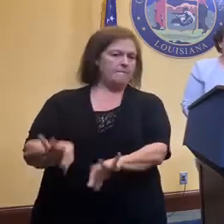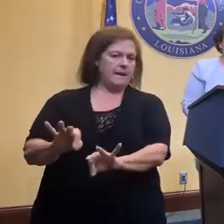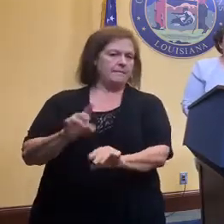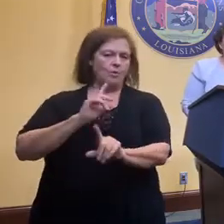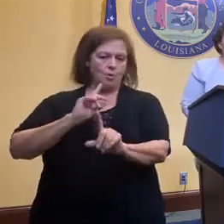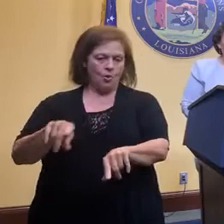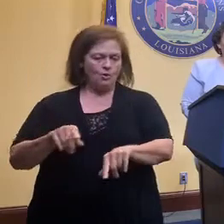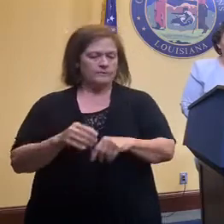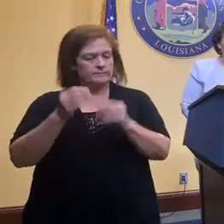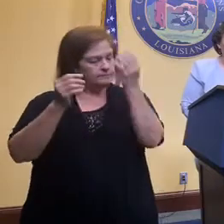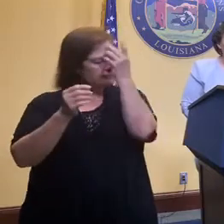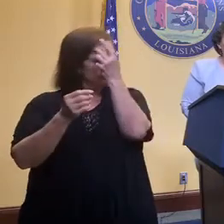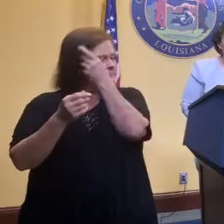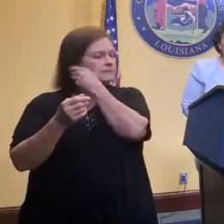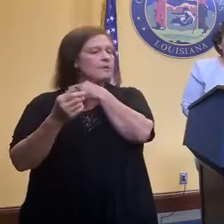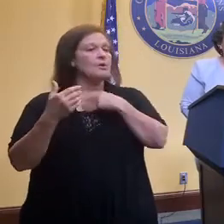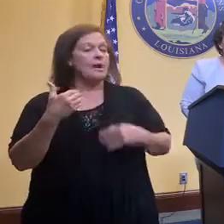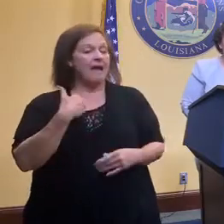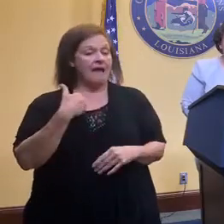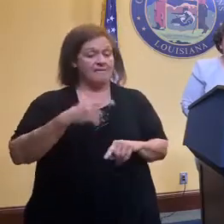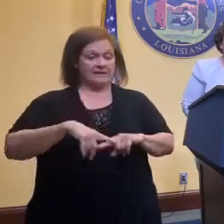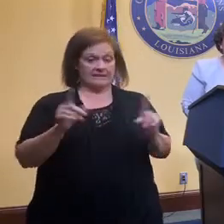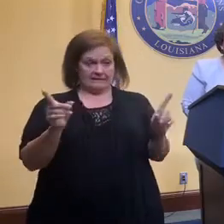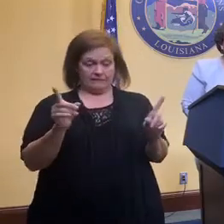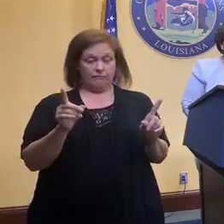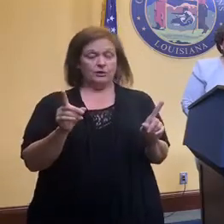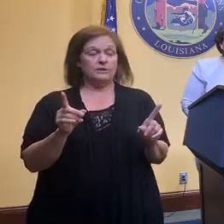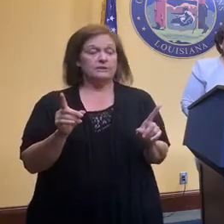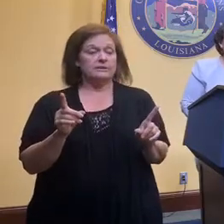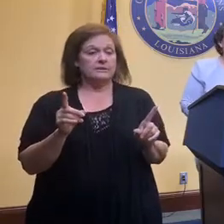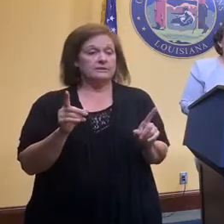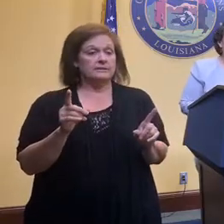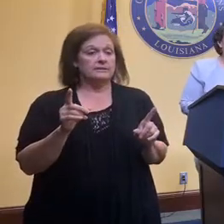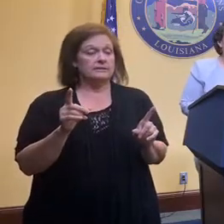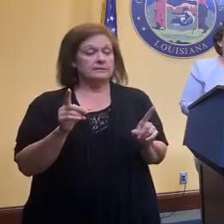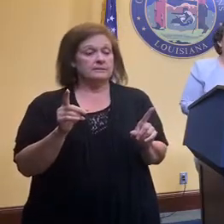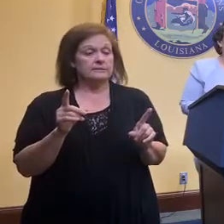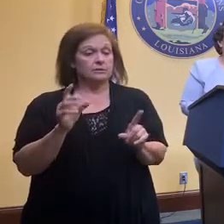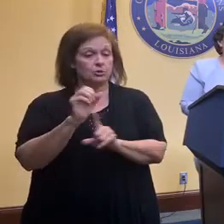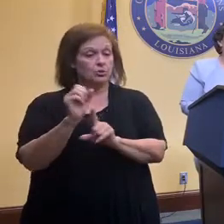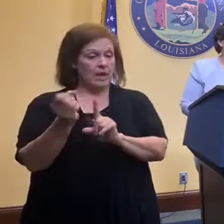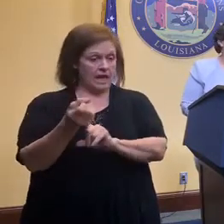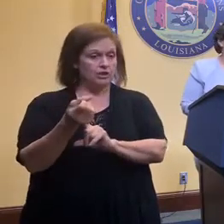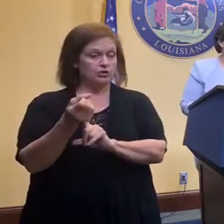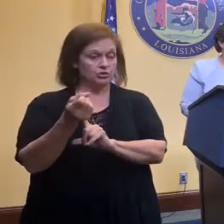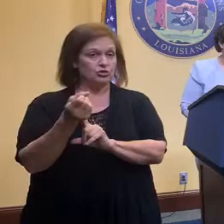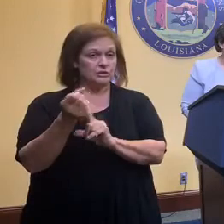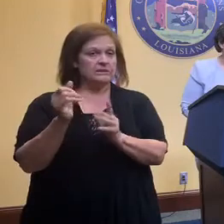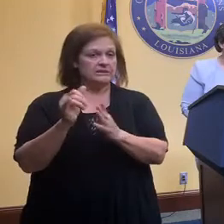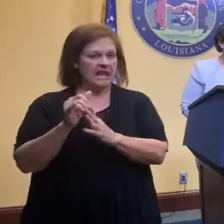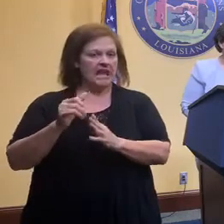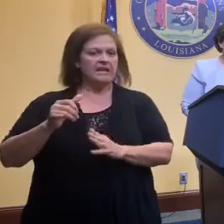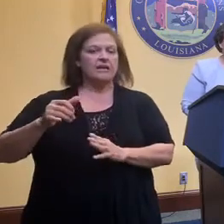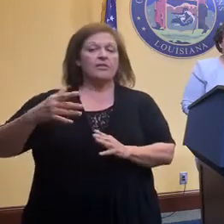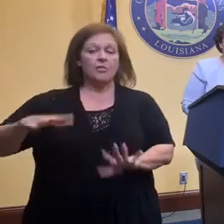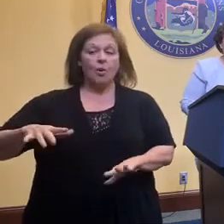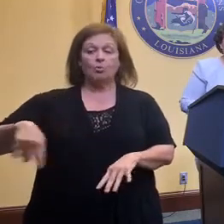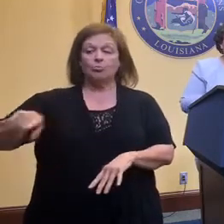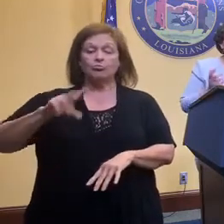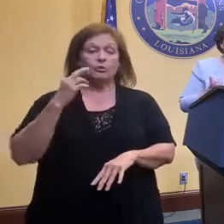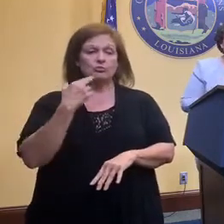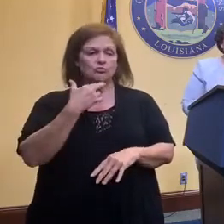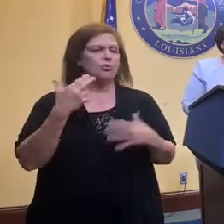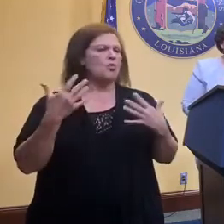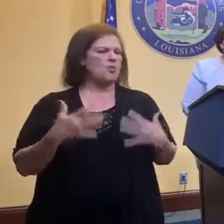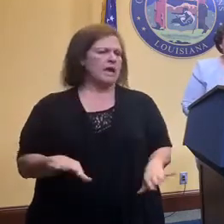different examples in our community throughout the city to where this is already current practice.